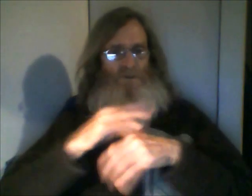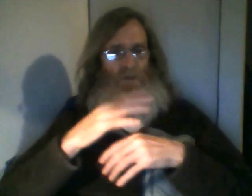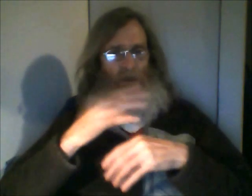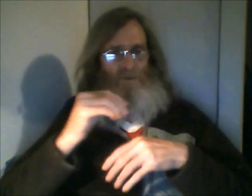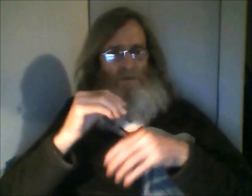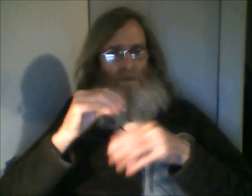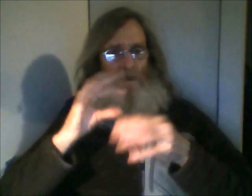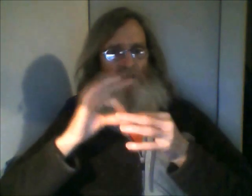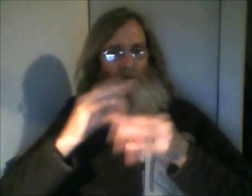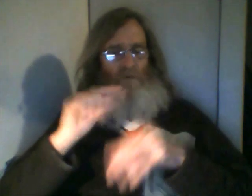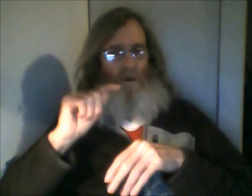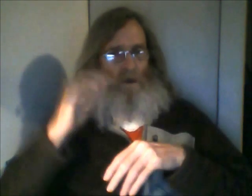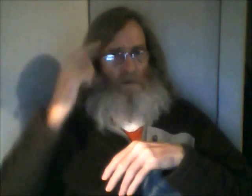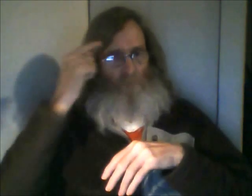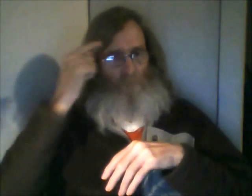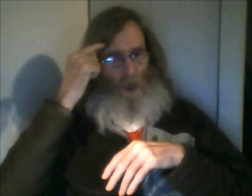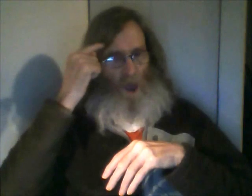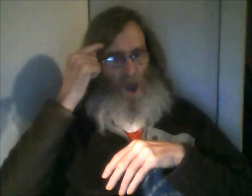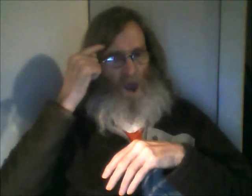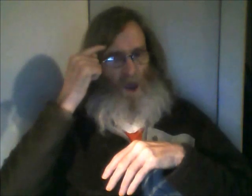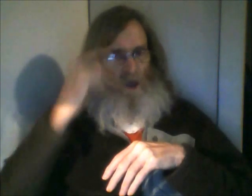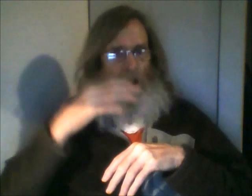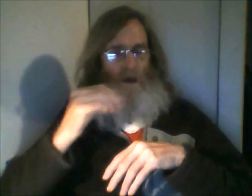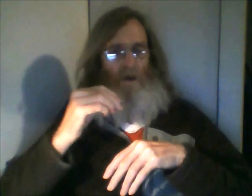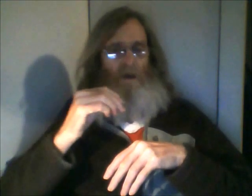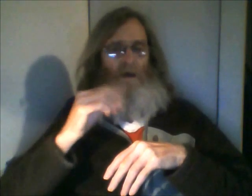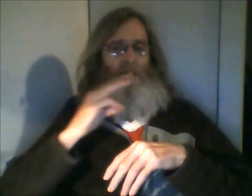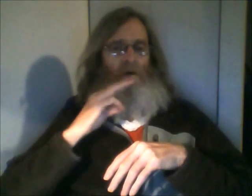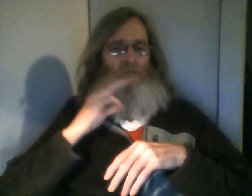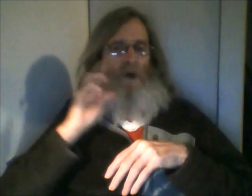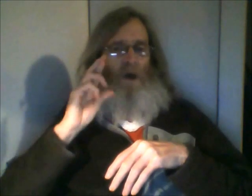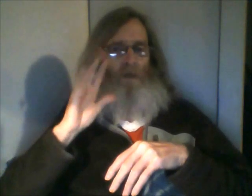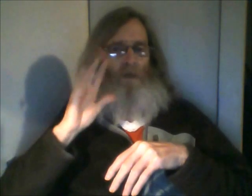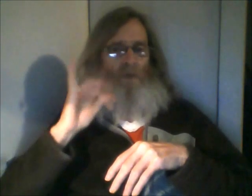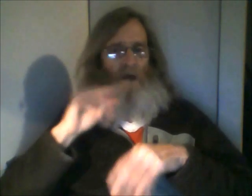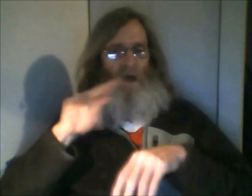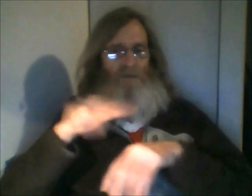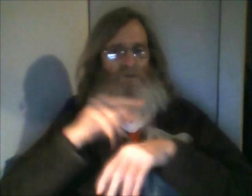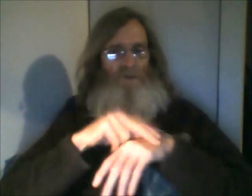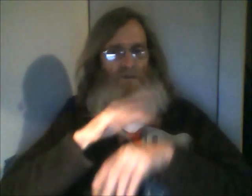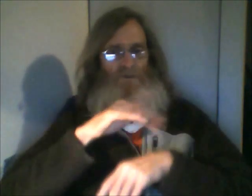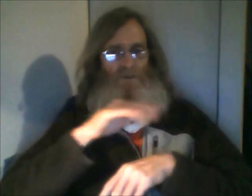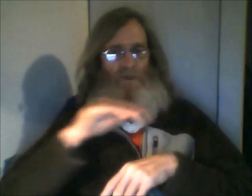The technician uses digital measuring equipment to ensure the alignment is perfect.